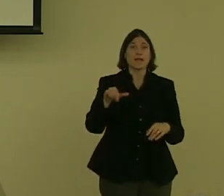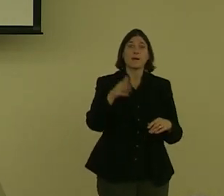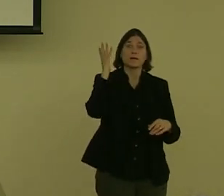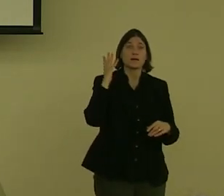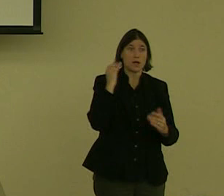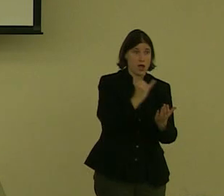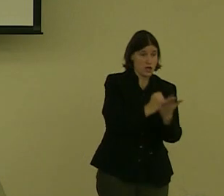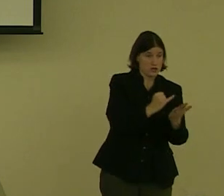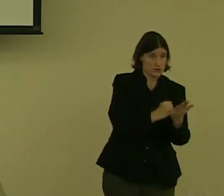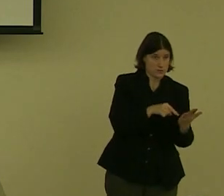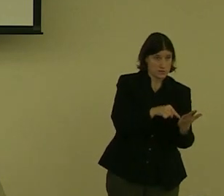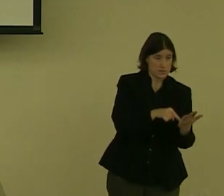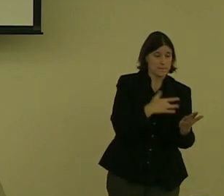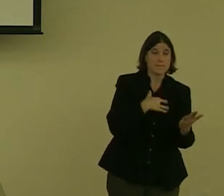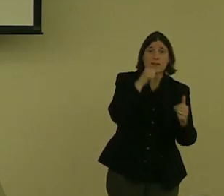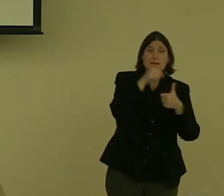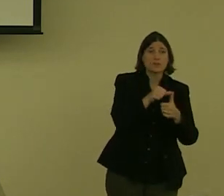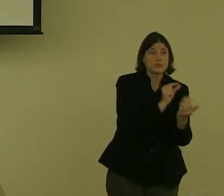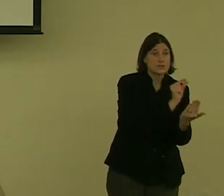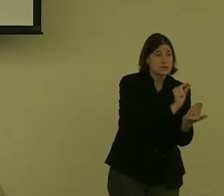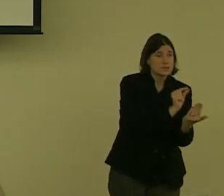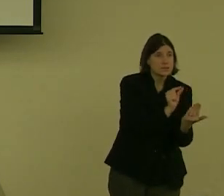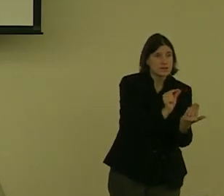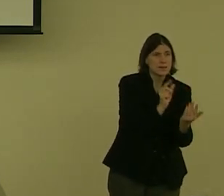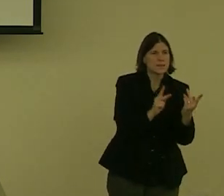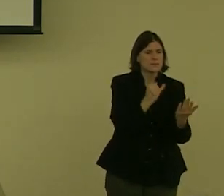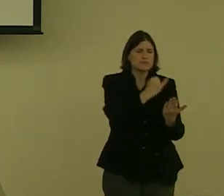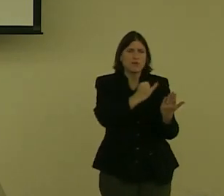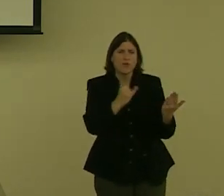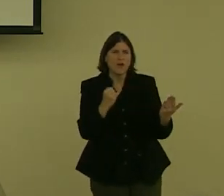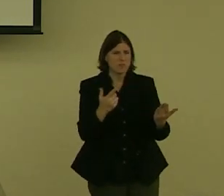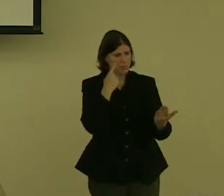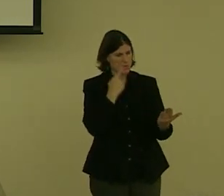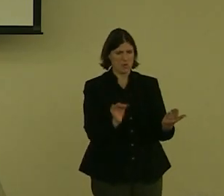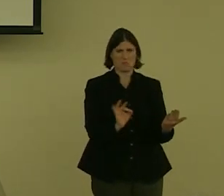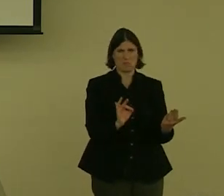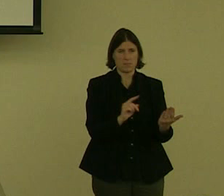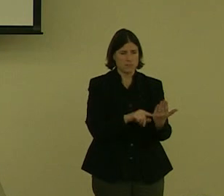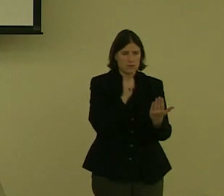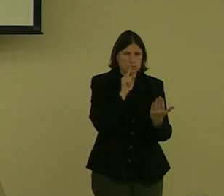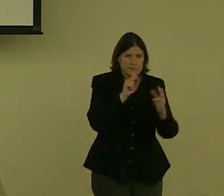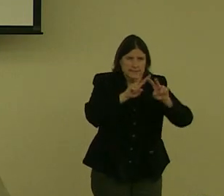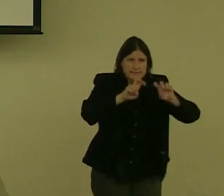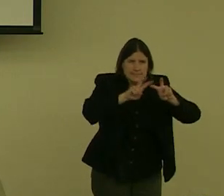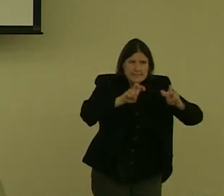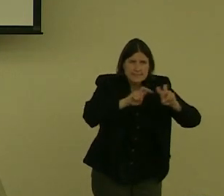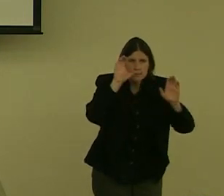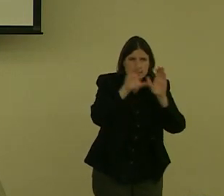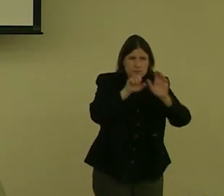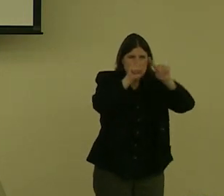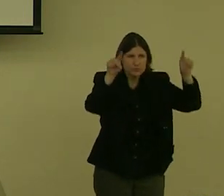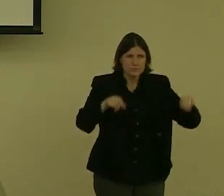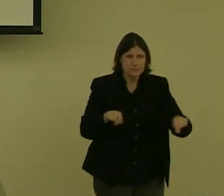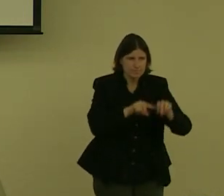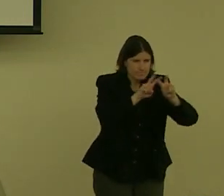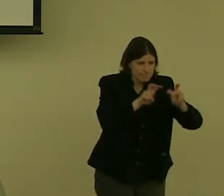overlooked, can be its own form of artwork, right? In terms of balloon placement. I have one issue, and this is... But you can see that in